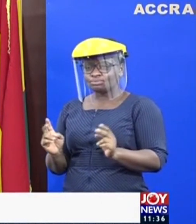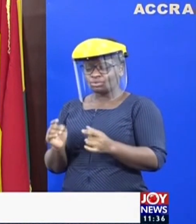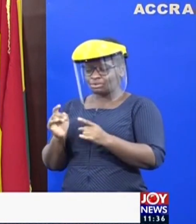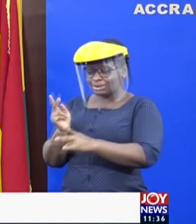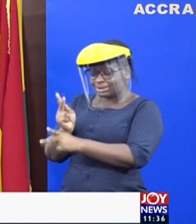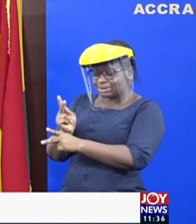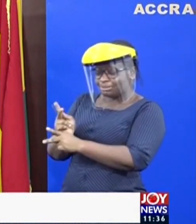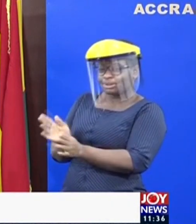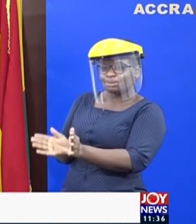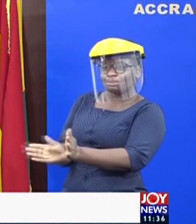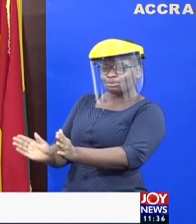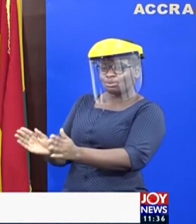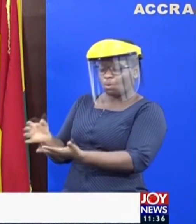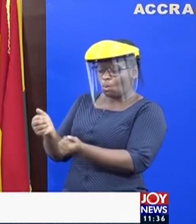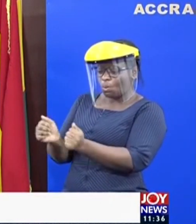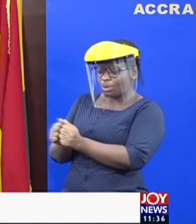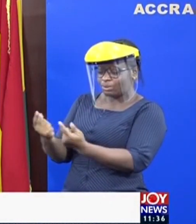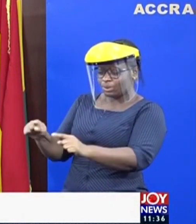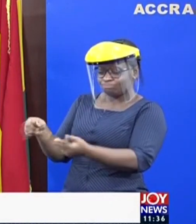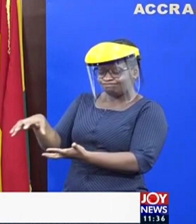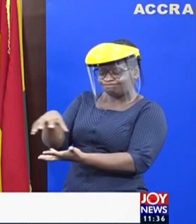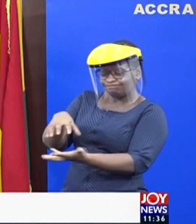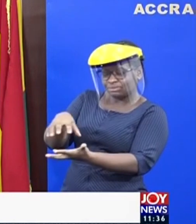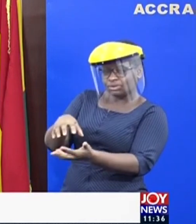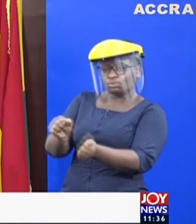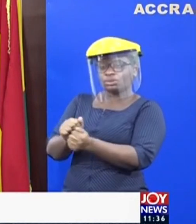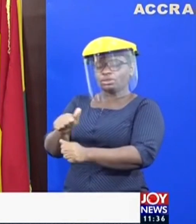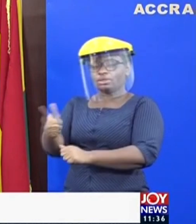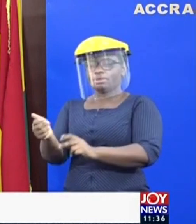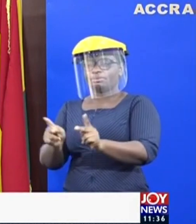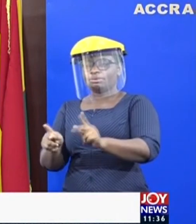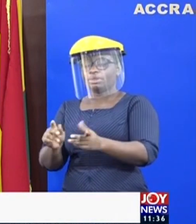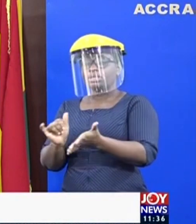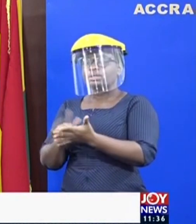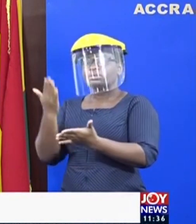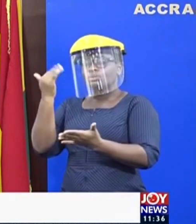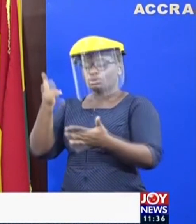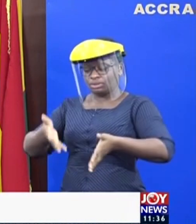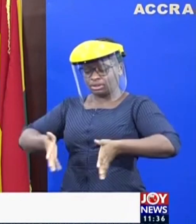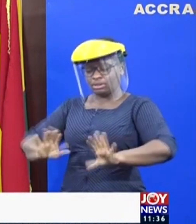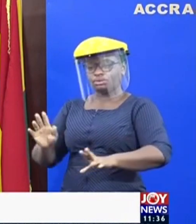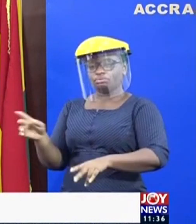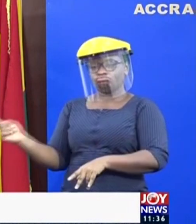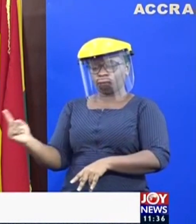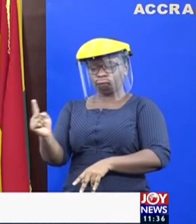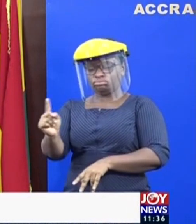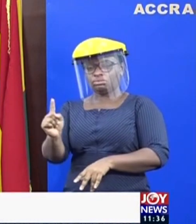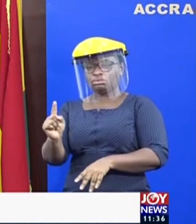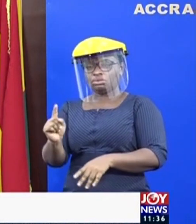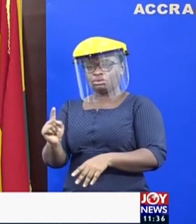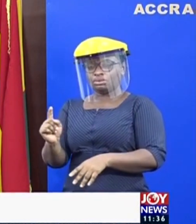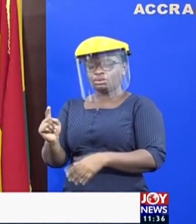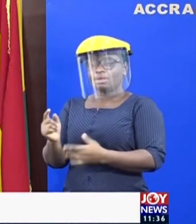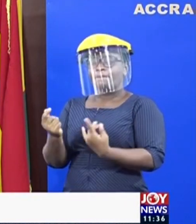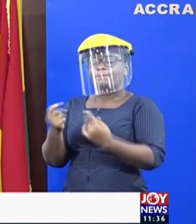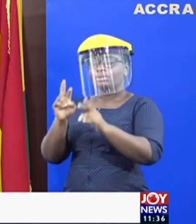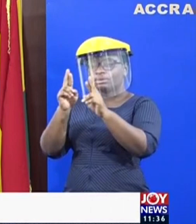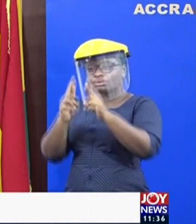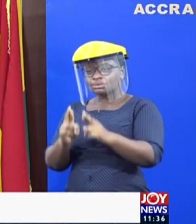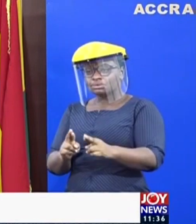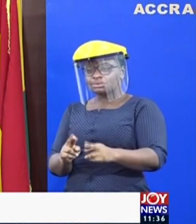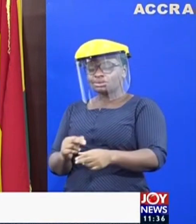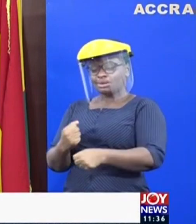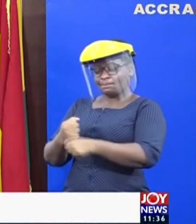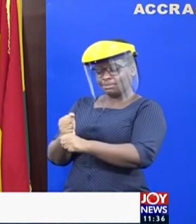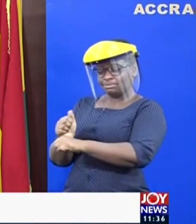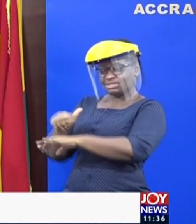quarantine situation where you are not mixing and being there, that's why we allow them to go, because the risk is low. But obviously, the results currently are